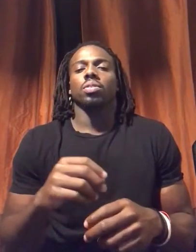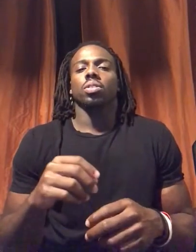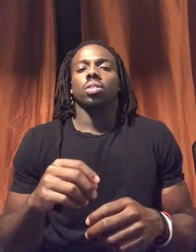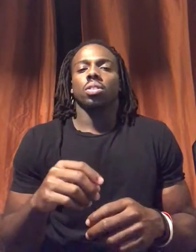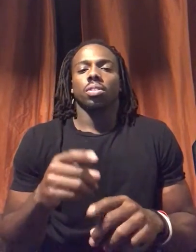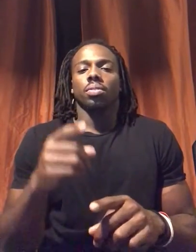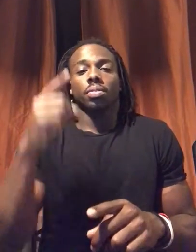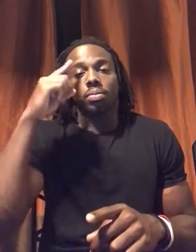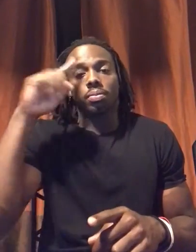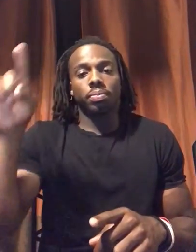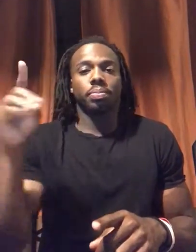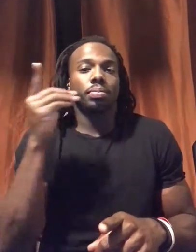something? Top of this?